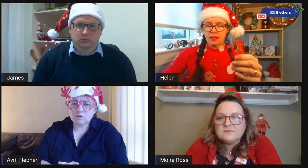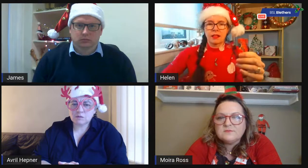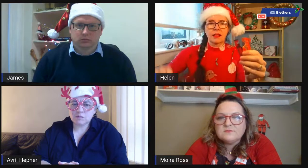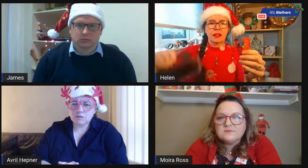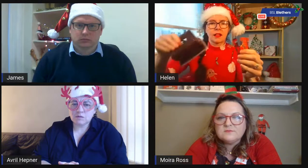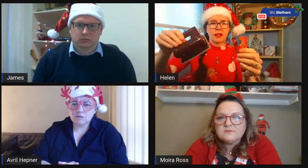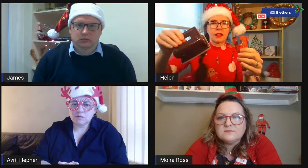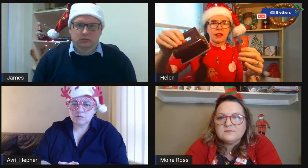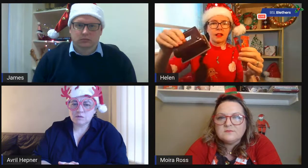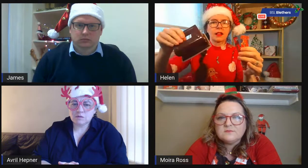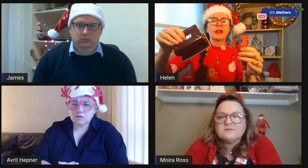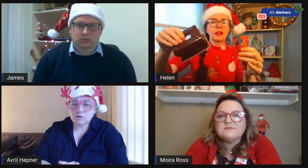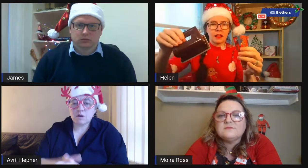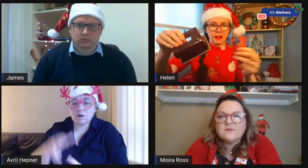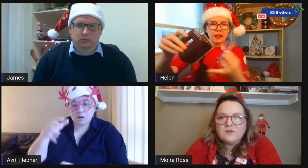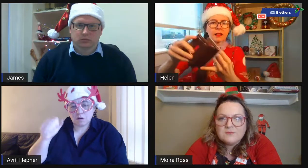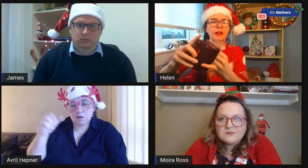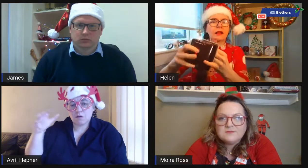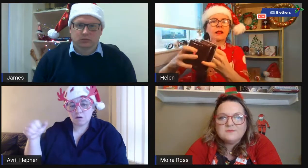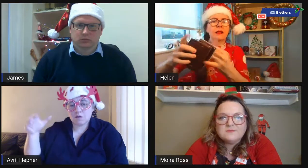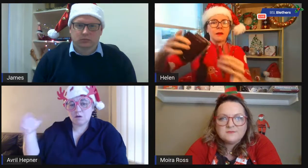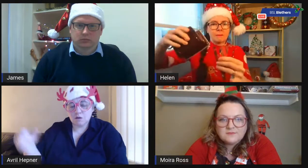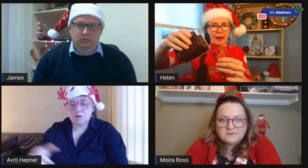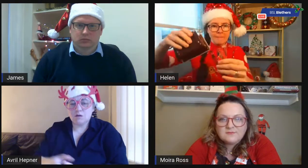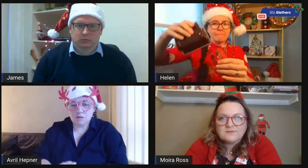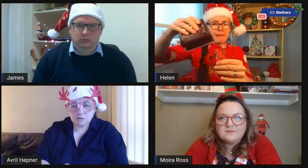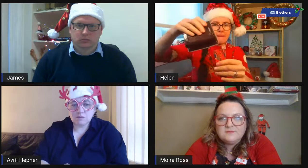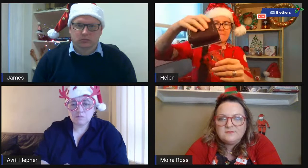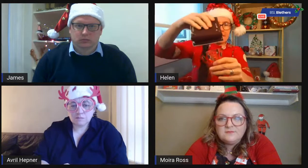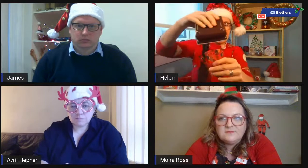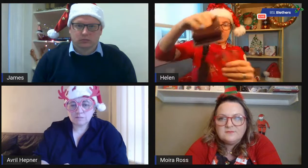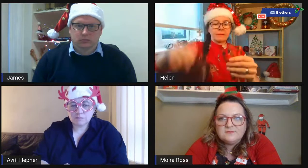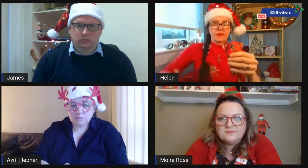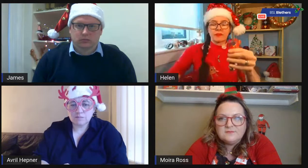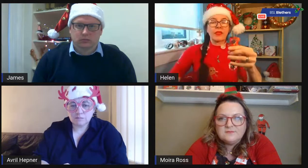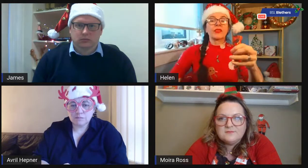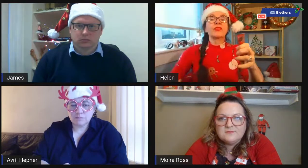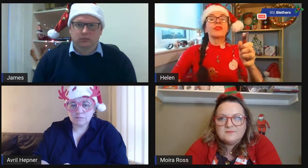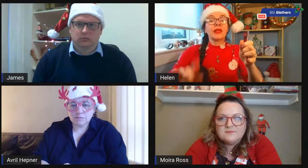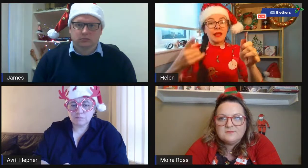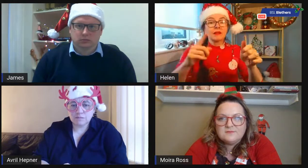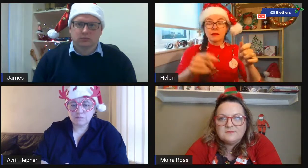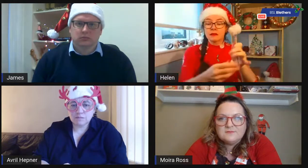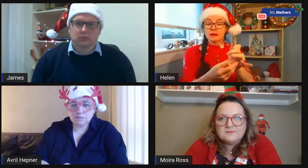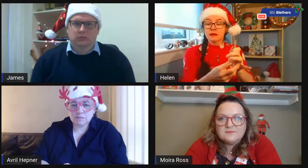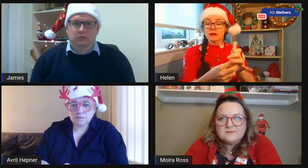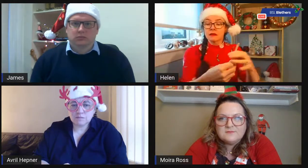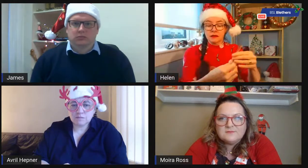see it? Just with a puncher, sorry. And make a